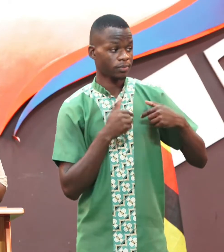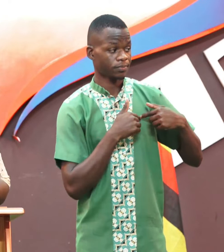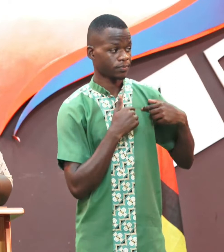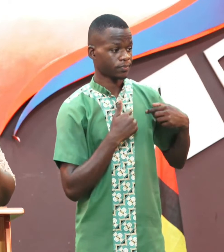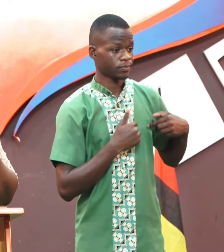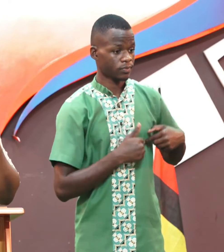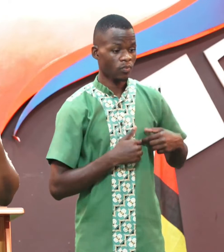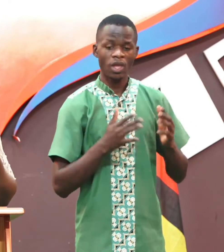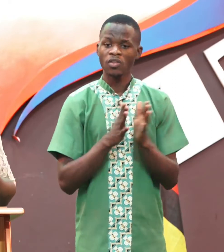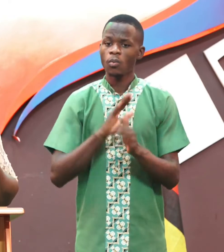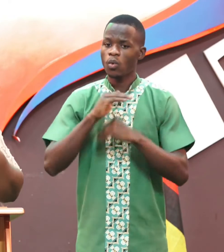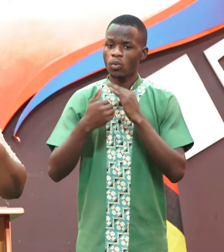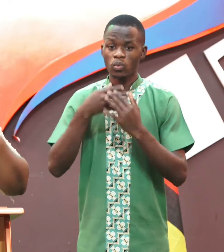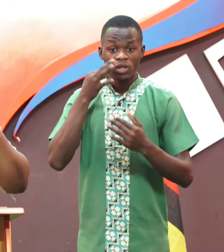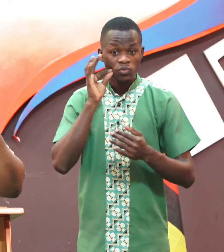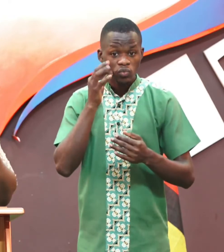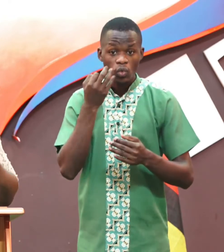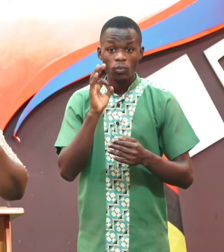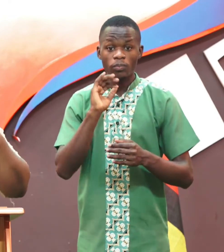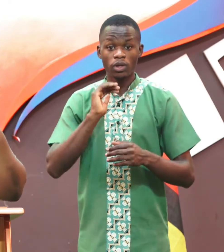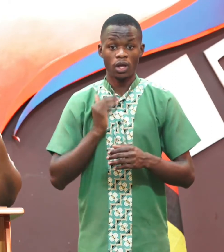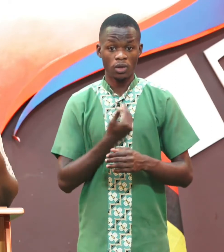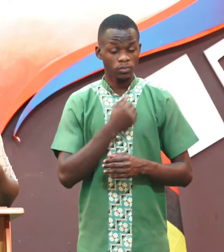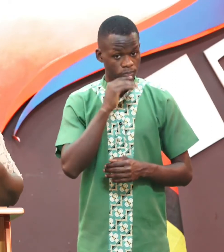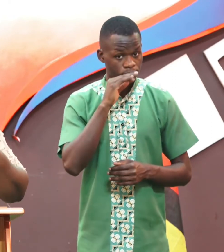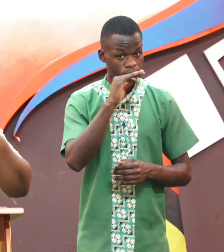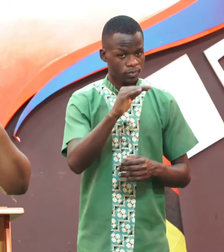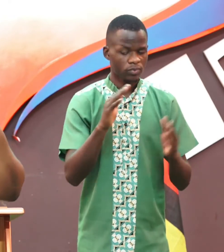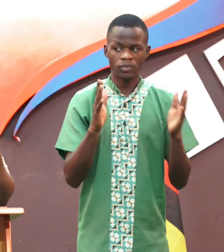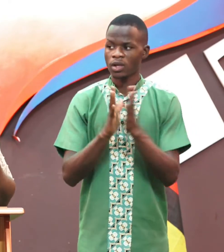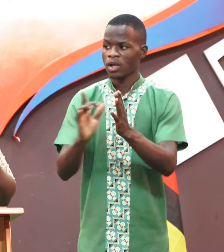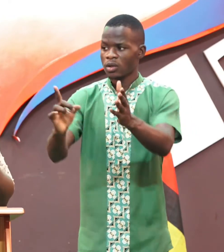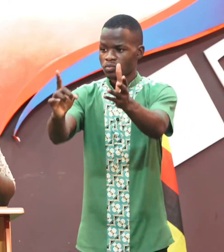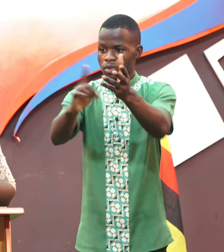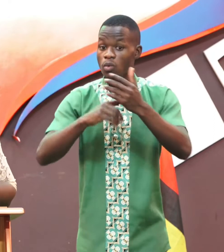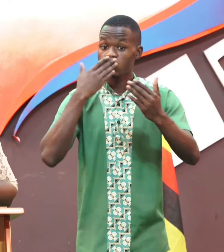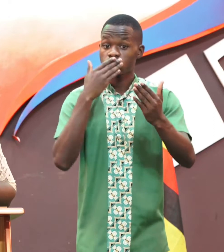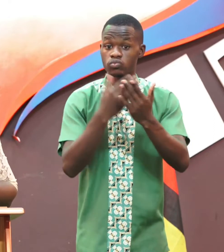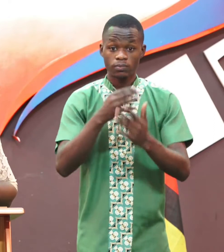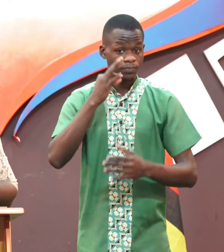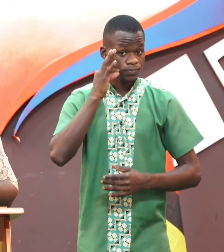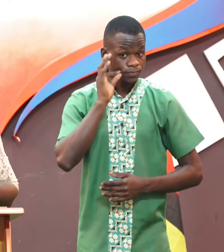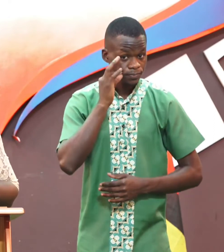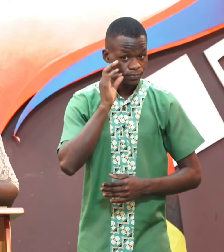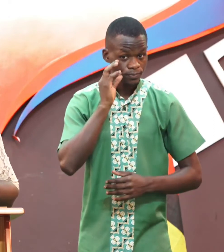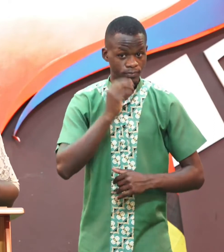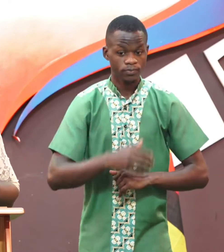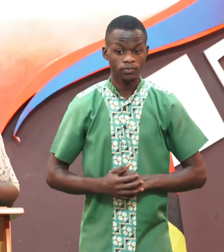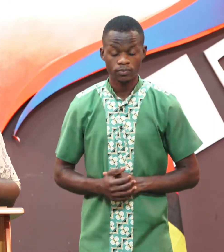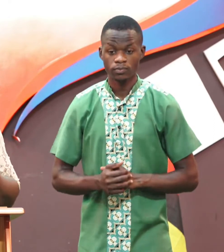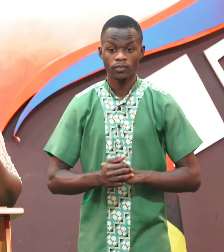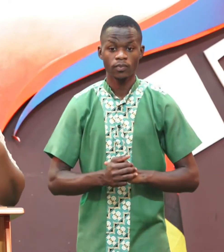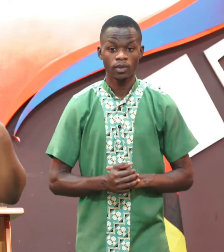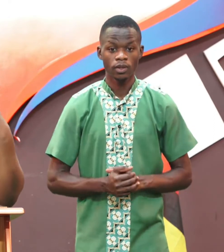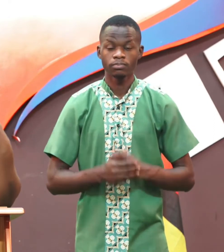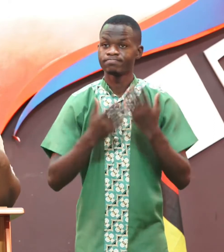hearts. Ebibala by'akamwa kaffe. Ebibala bye tugenda okunoga bibere nga bibala birungi. The fruits we are going to pick should be good